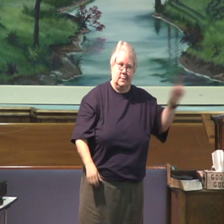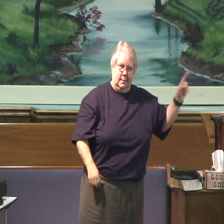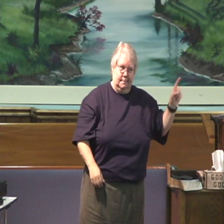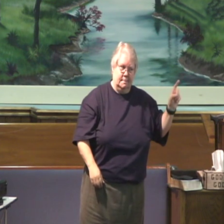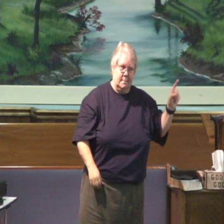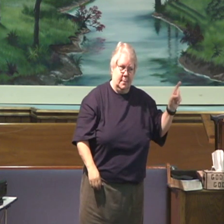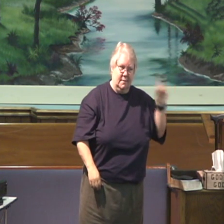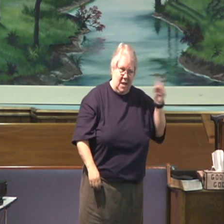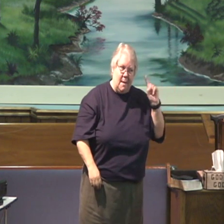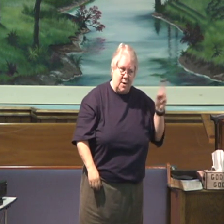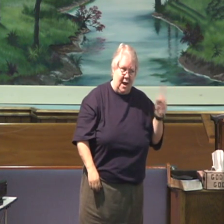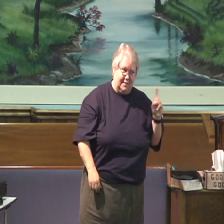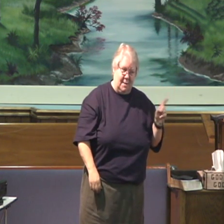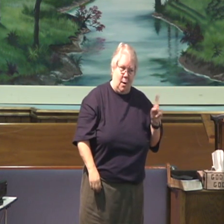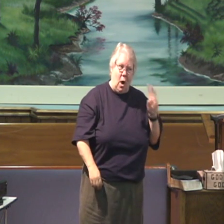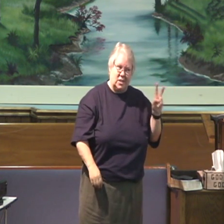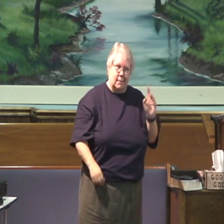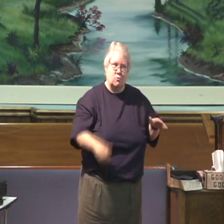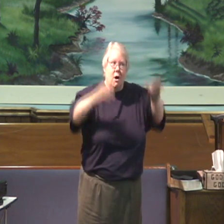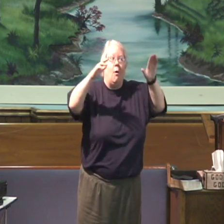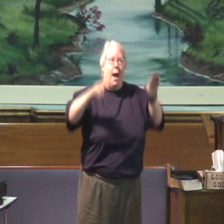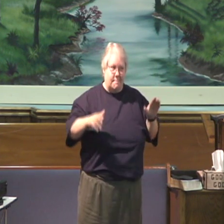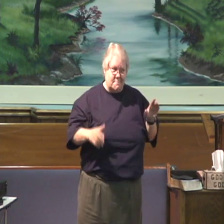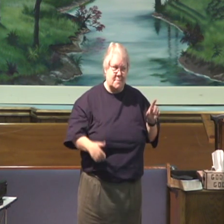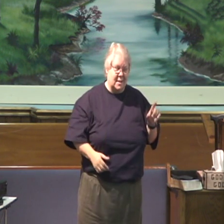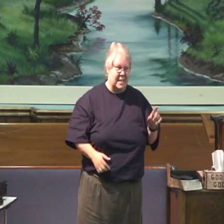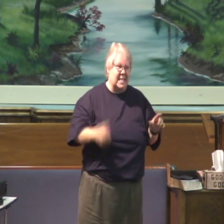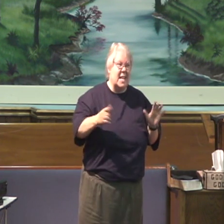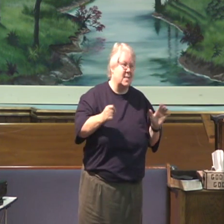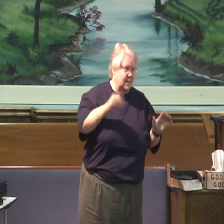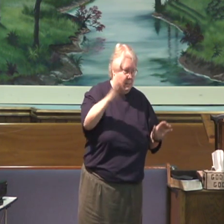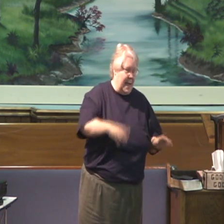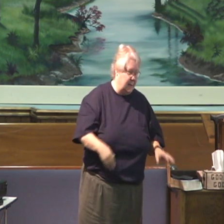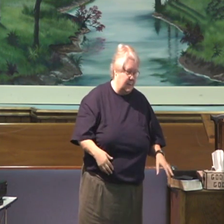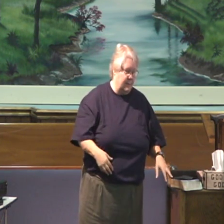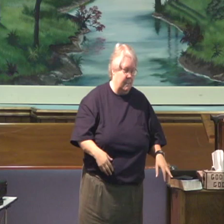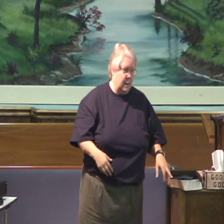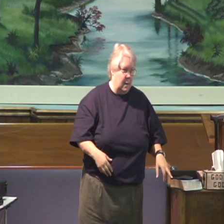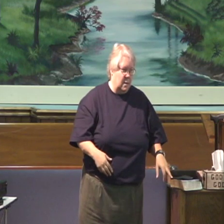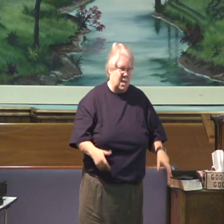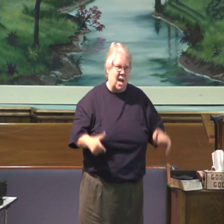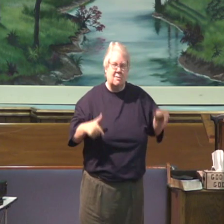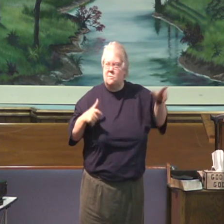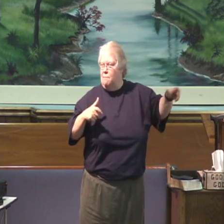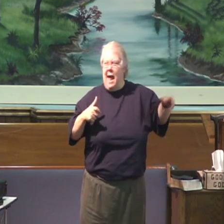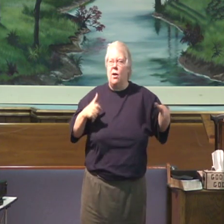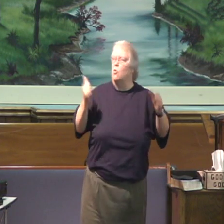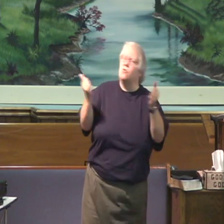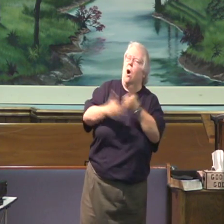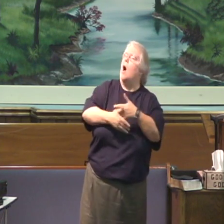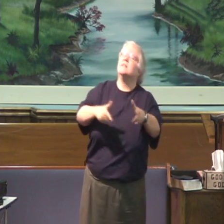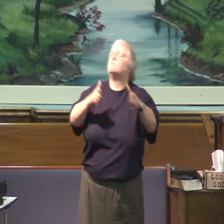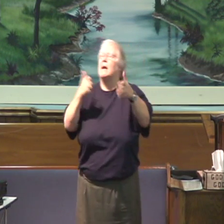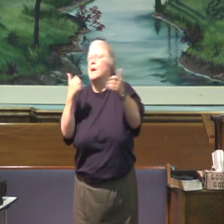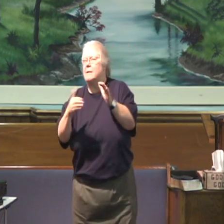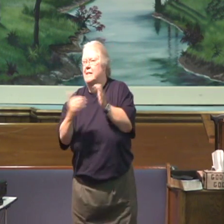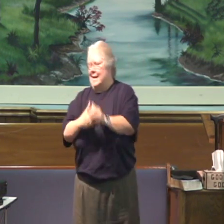pastor. Later, I watched him grow up. The season is past. So I sped through all the speed limits